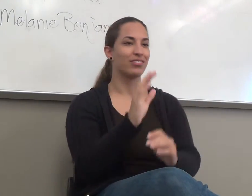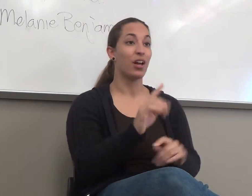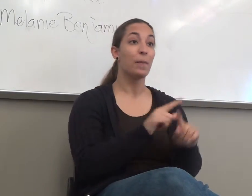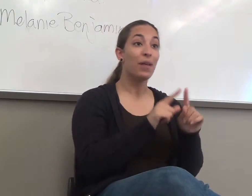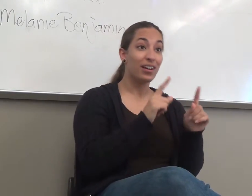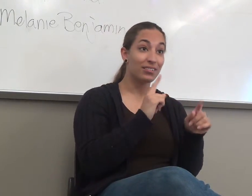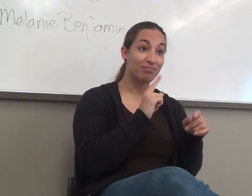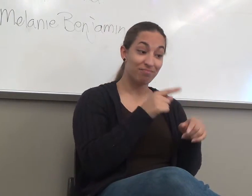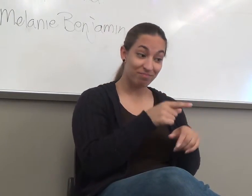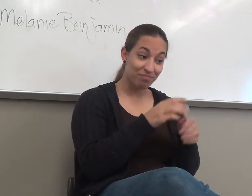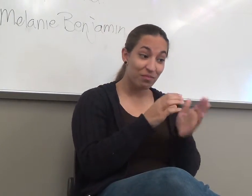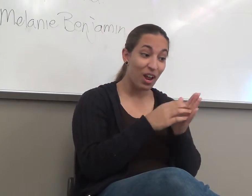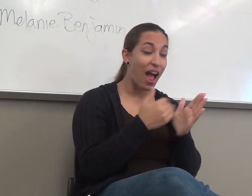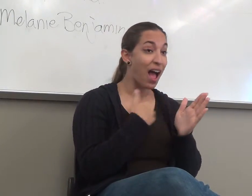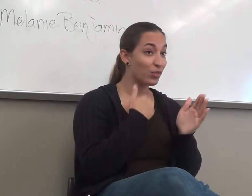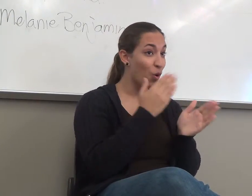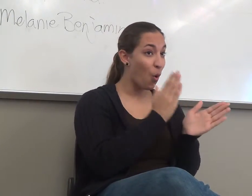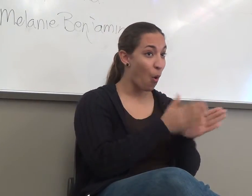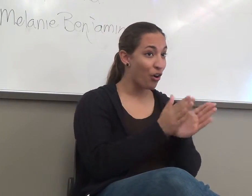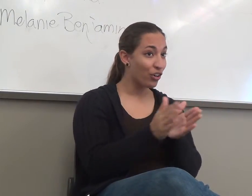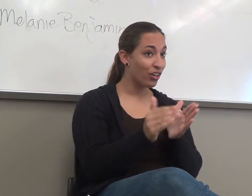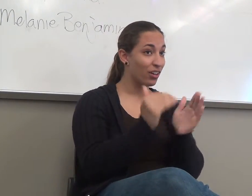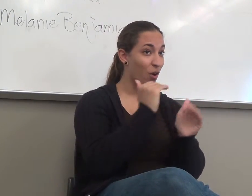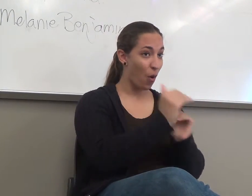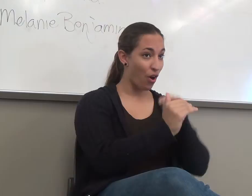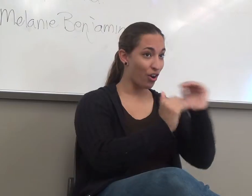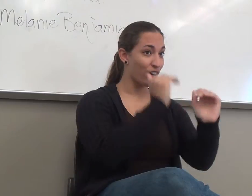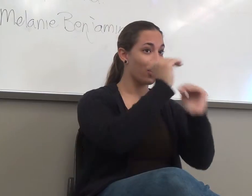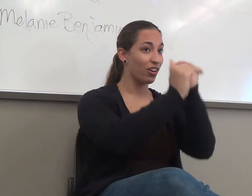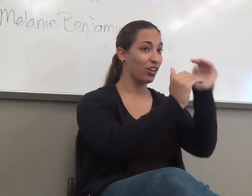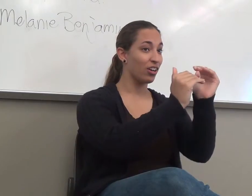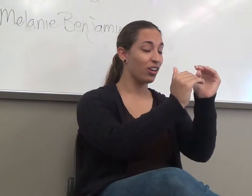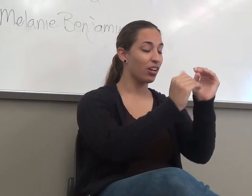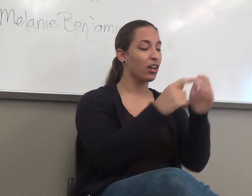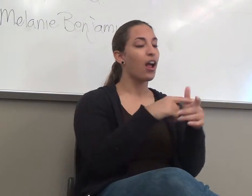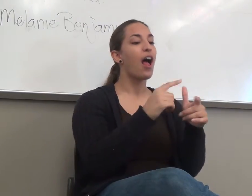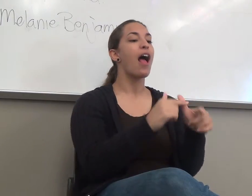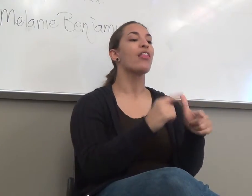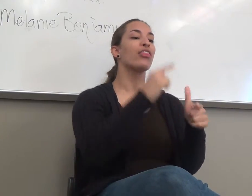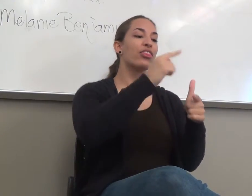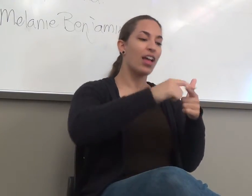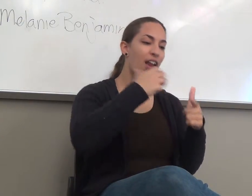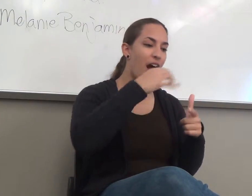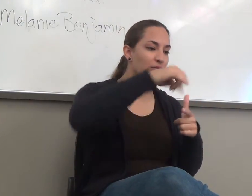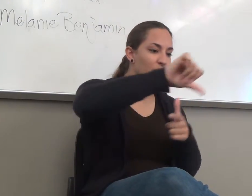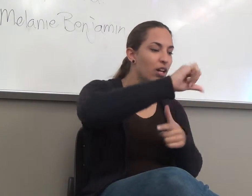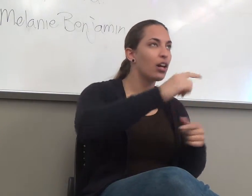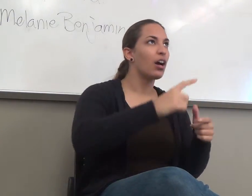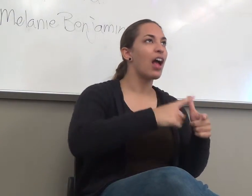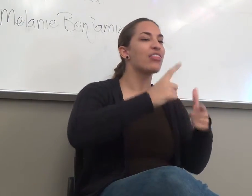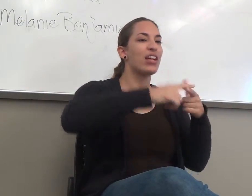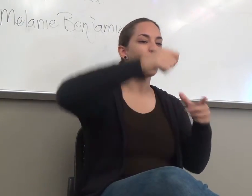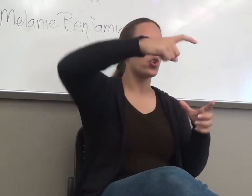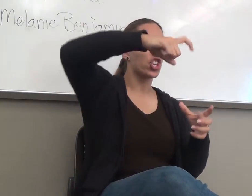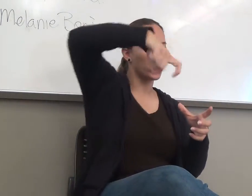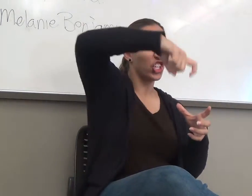okay? Then you have the hot fudge sauce, then the whipped cream, and then the chocolate sprinkles, the walnut, and the